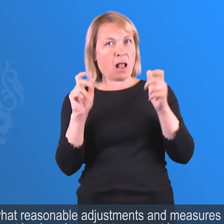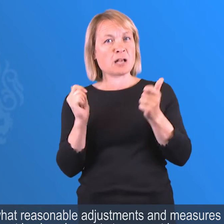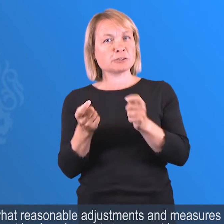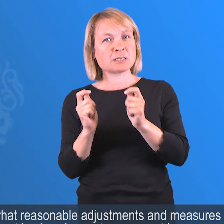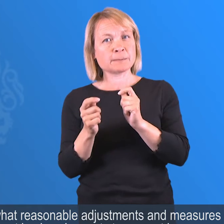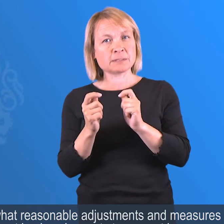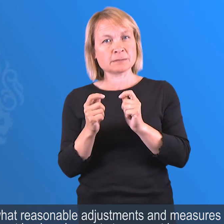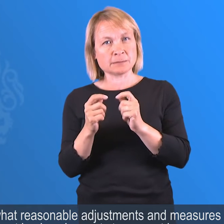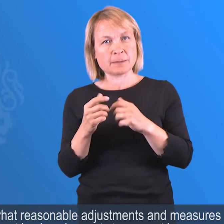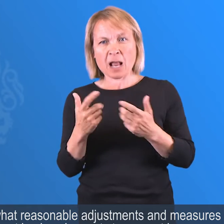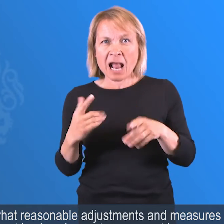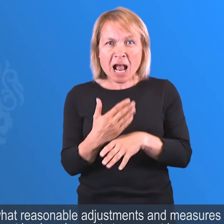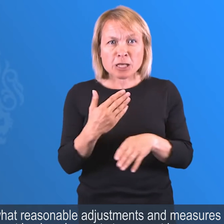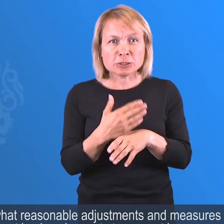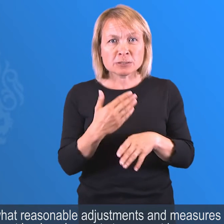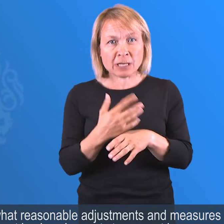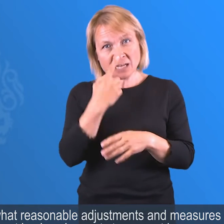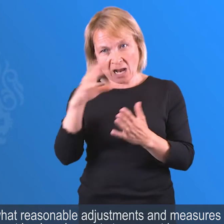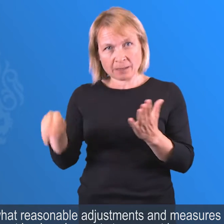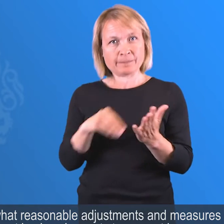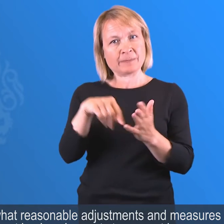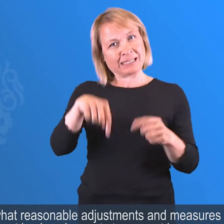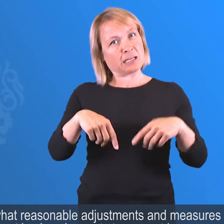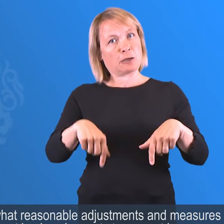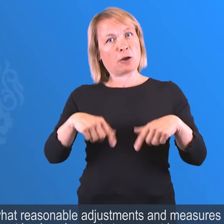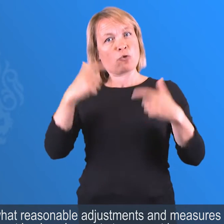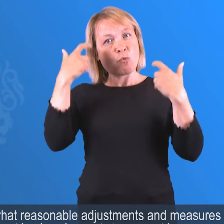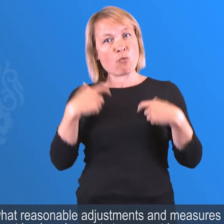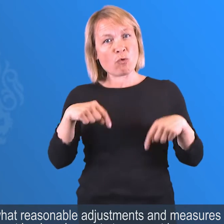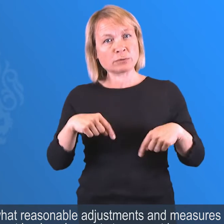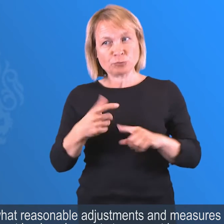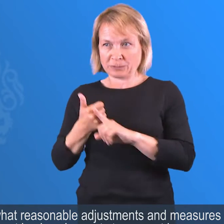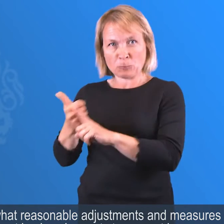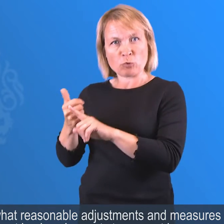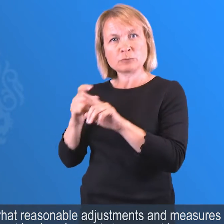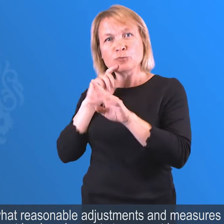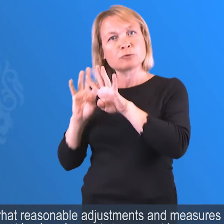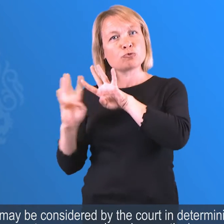reasonable adjustments and measures might be put in place in courts to support jurors,